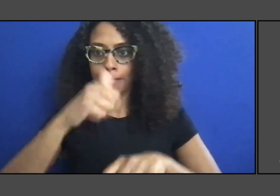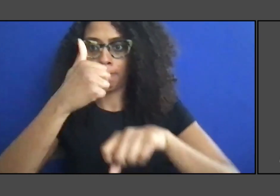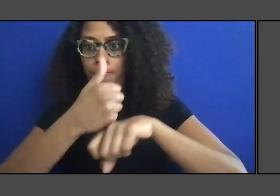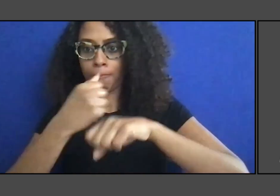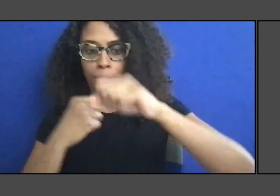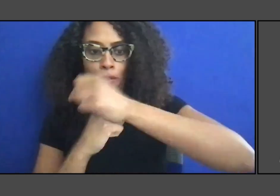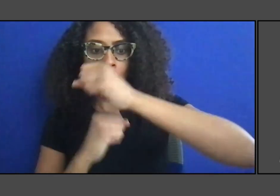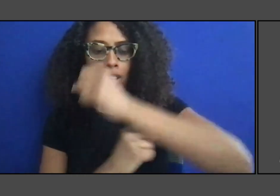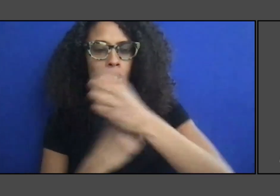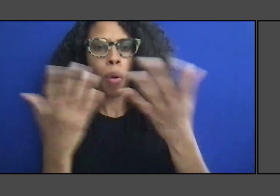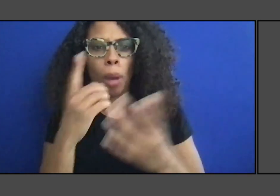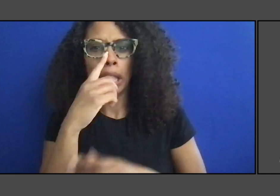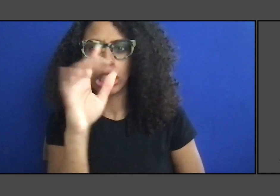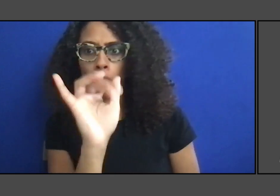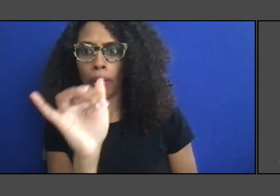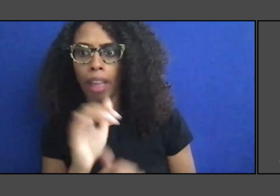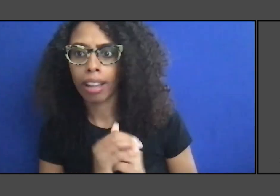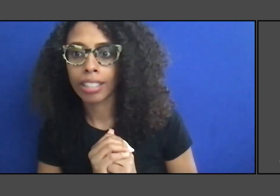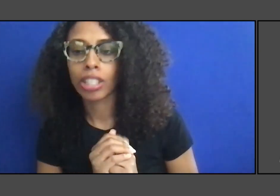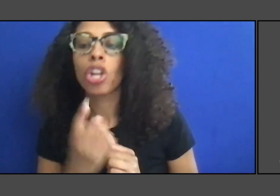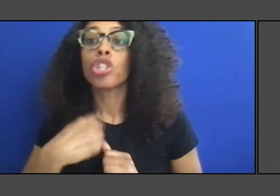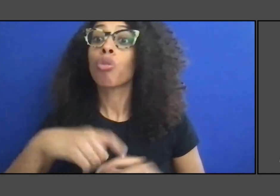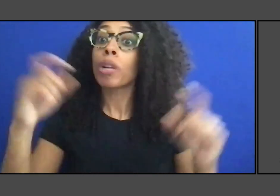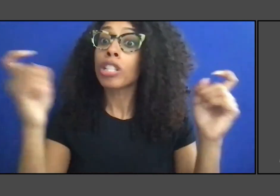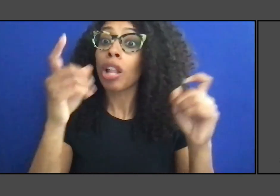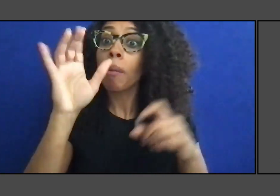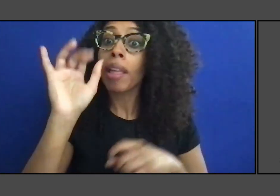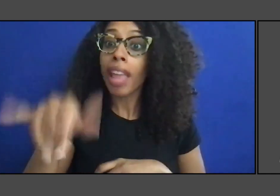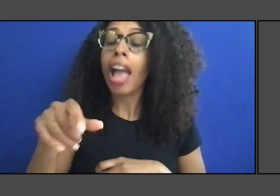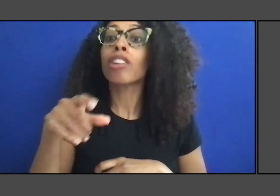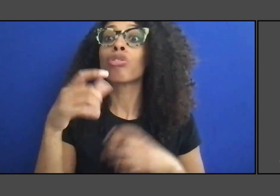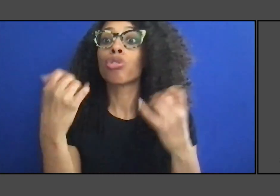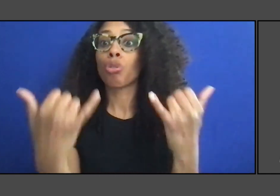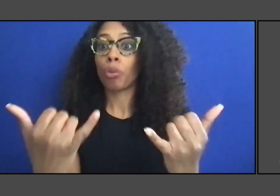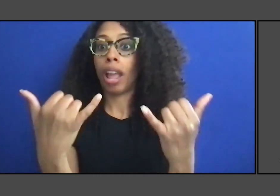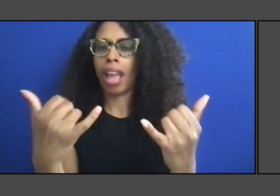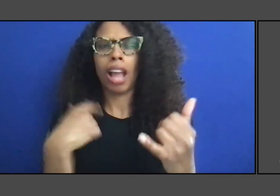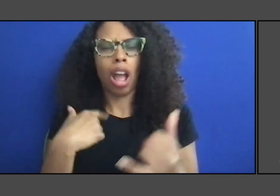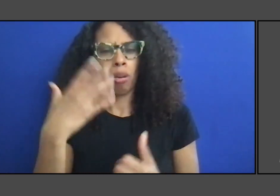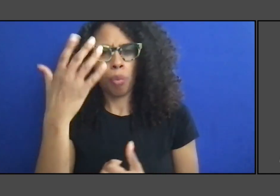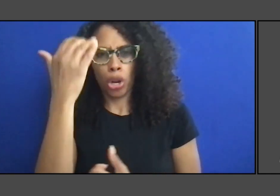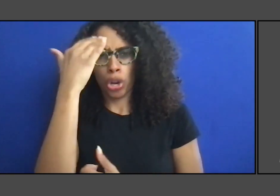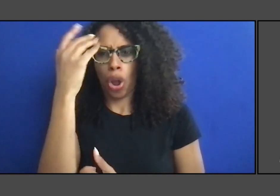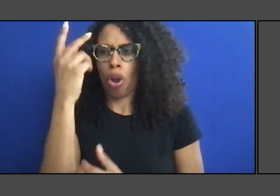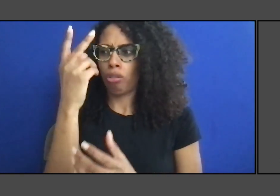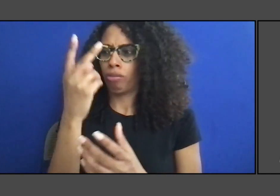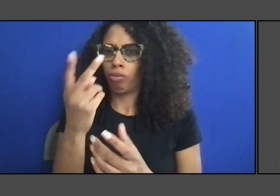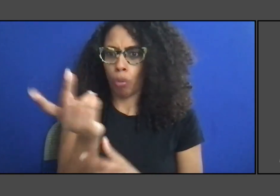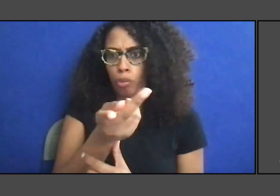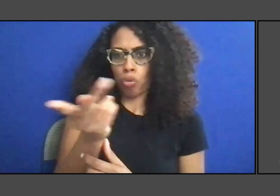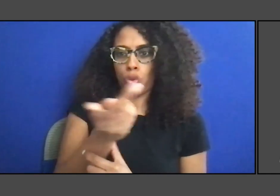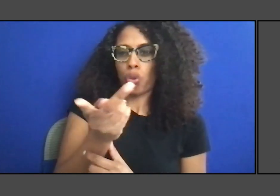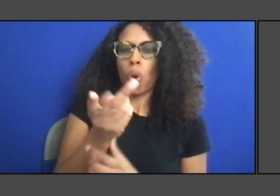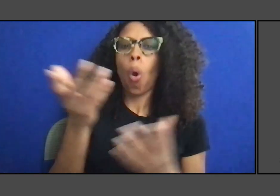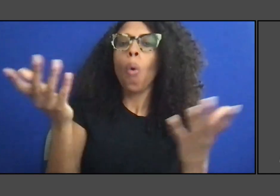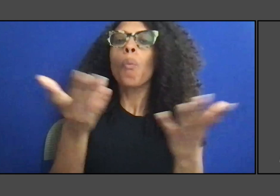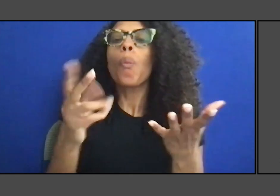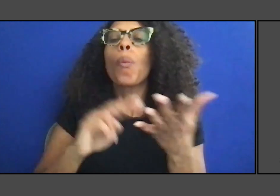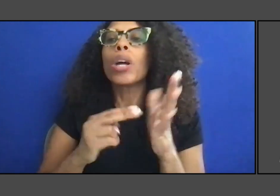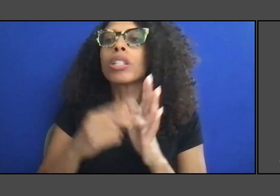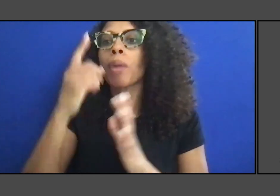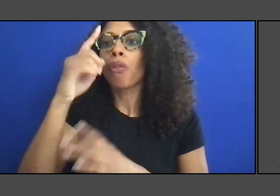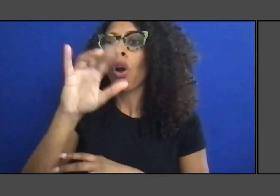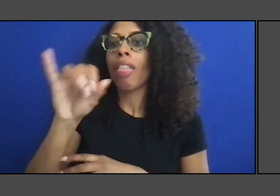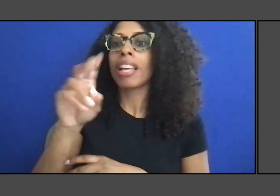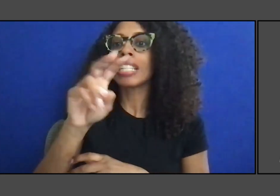we celebrate that today. And I would like to know from both of you, what does it mean for the jazz community to be receiving this